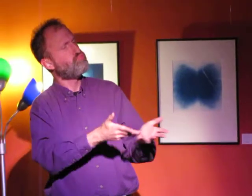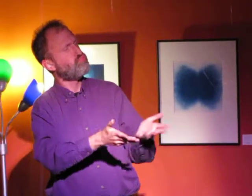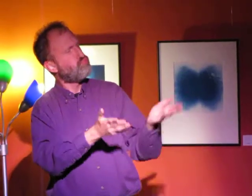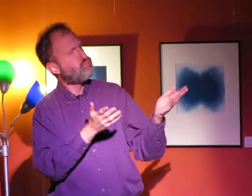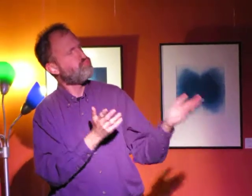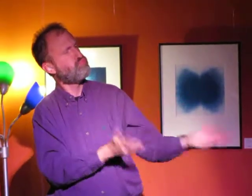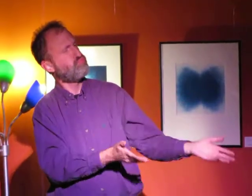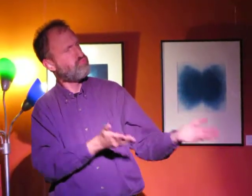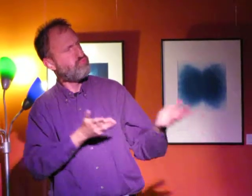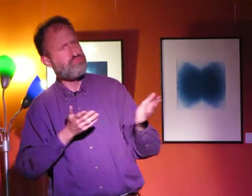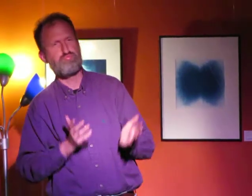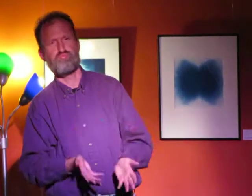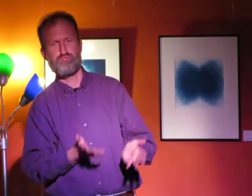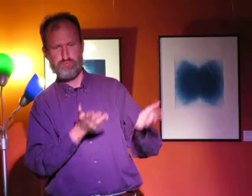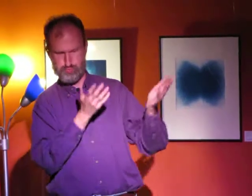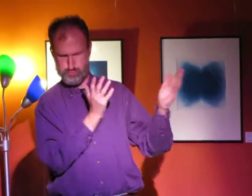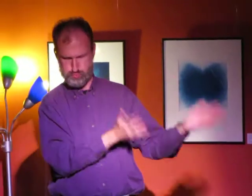attempts to talk.